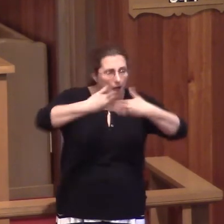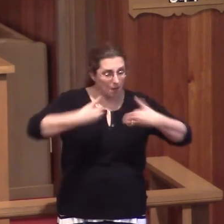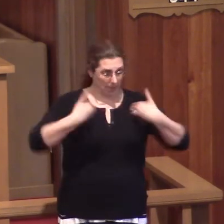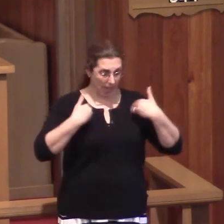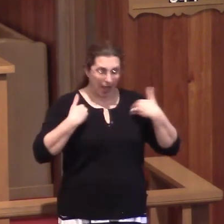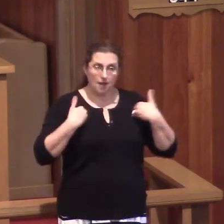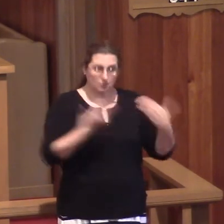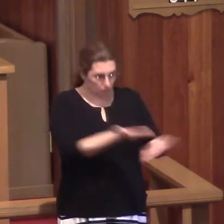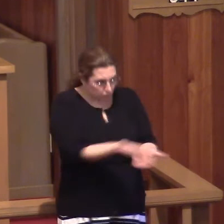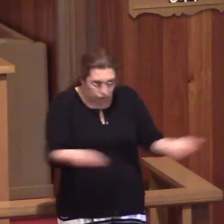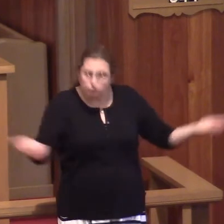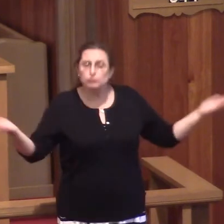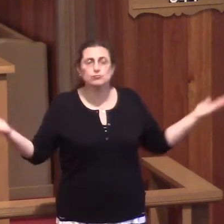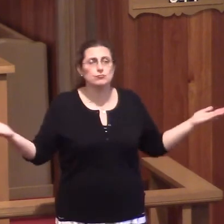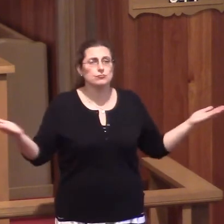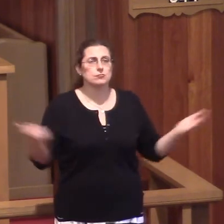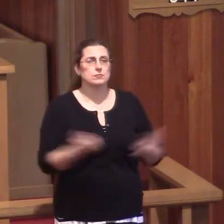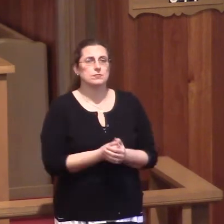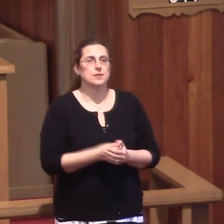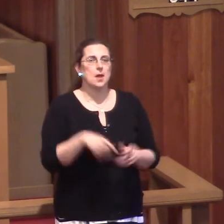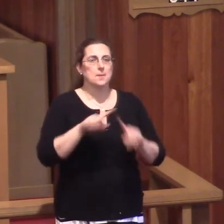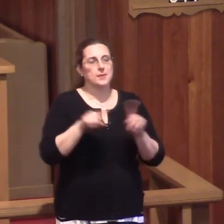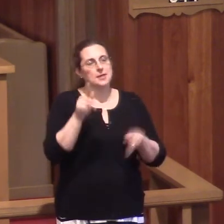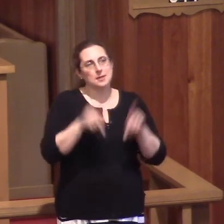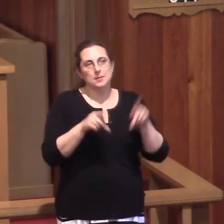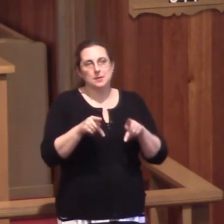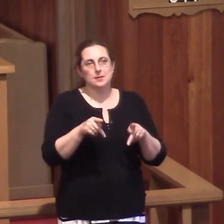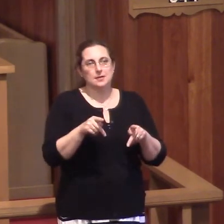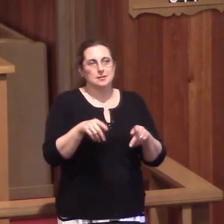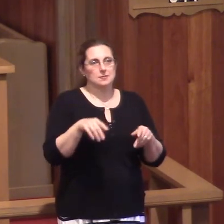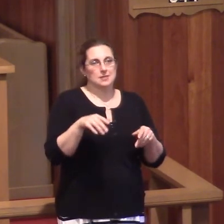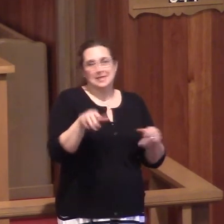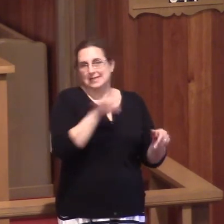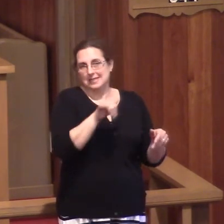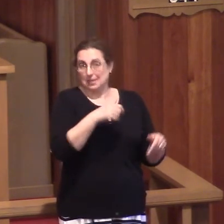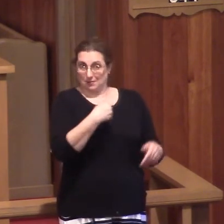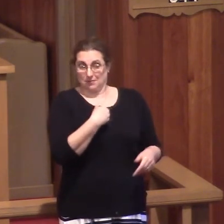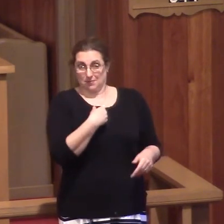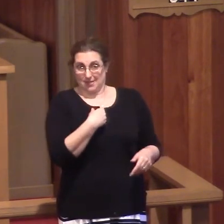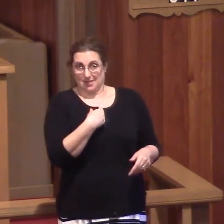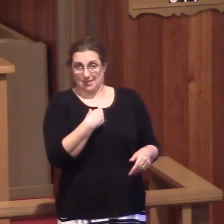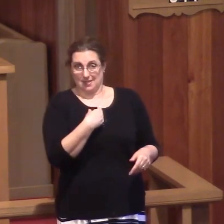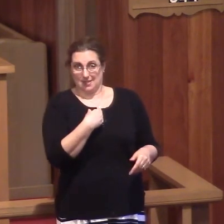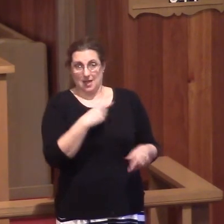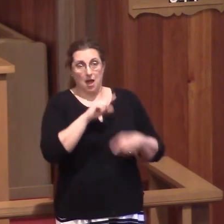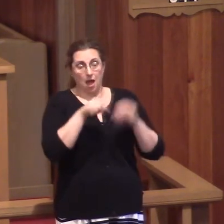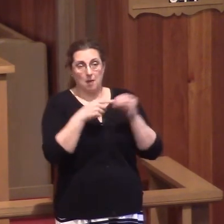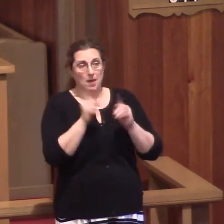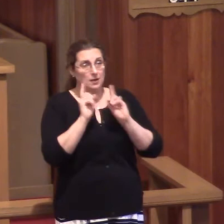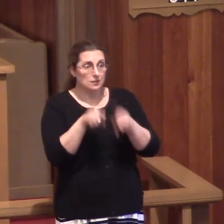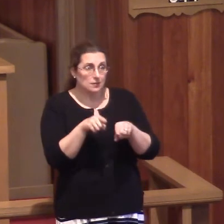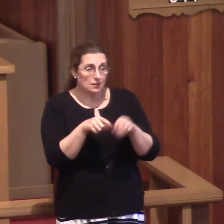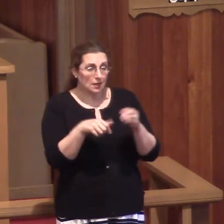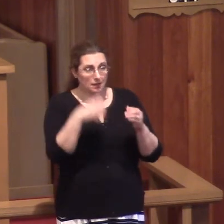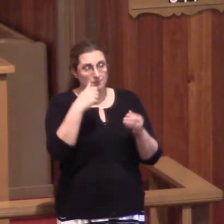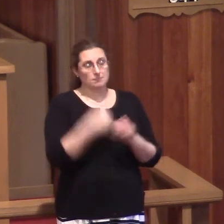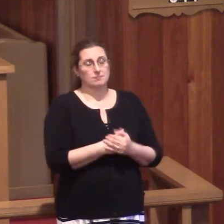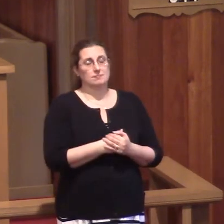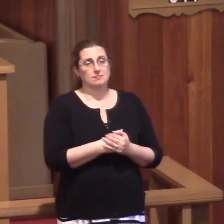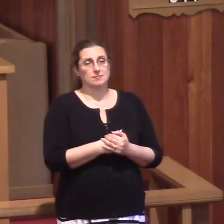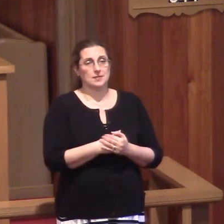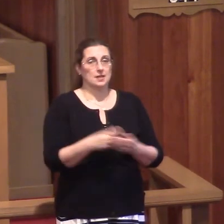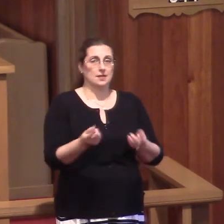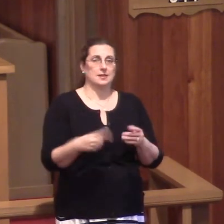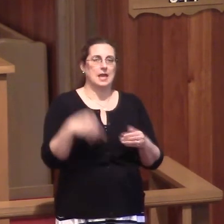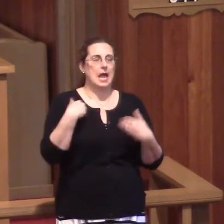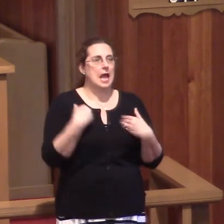it. Yet they had the same reaction That I had At the prospect Of the tickets. They